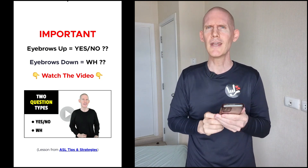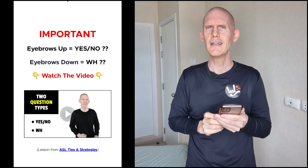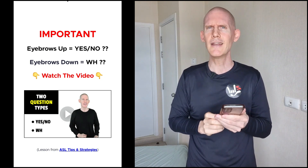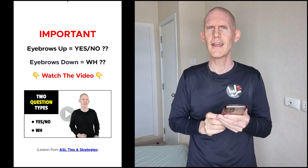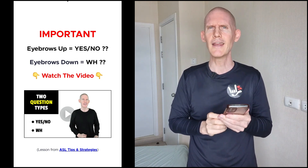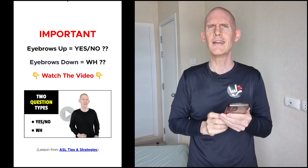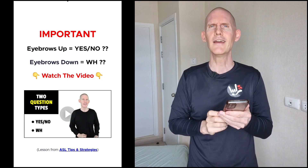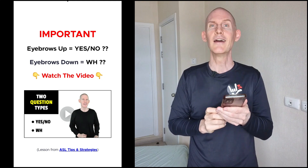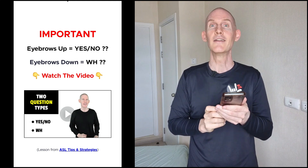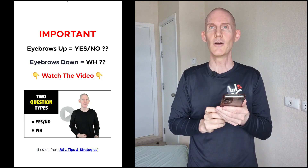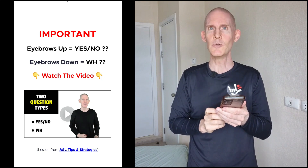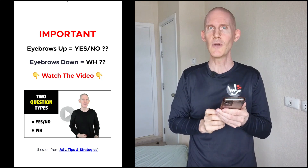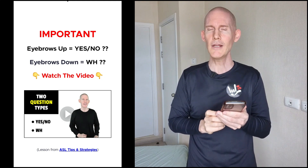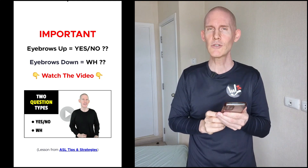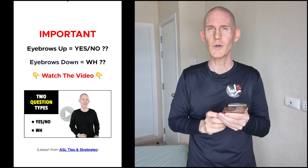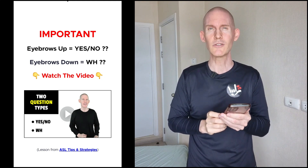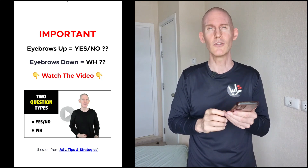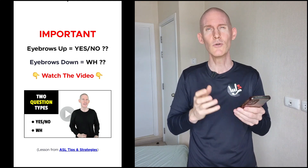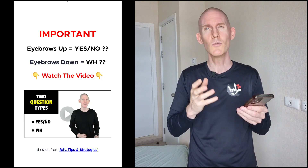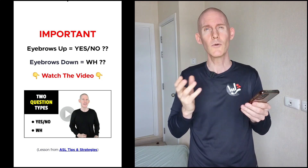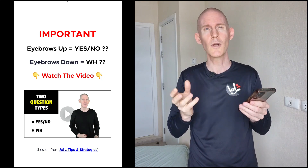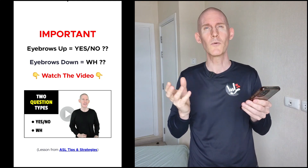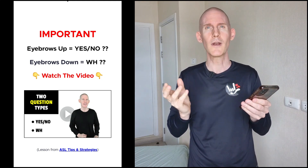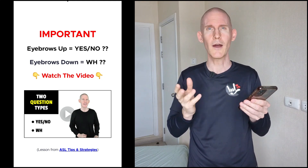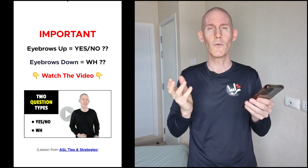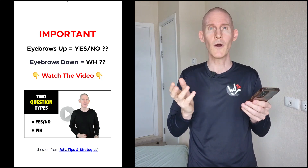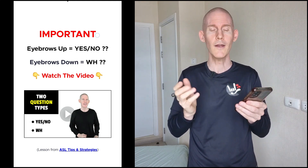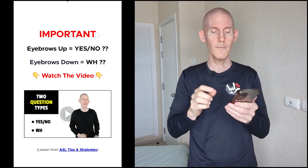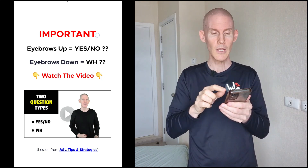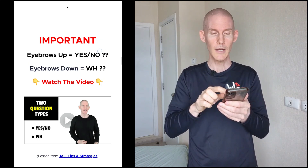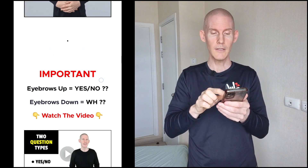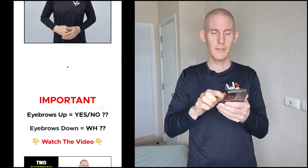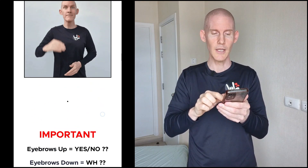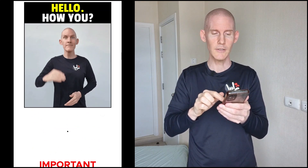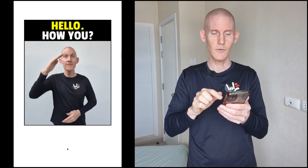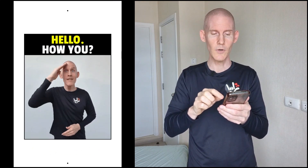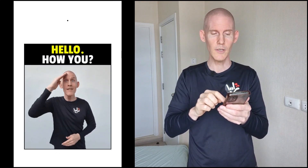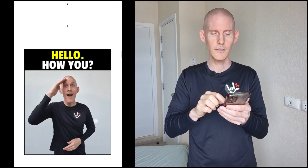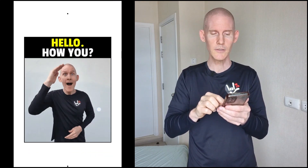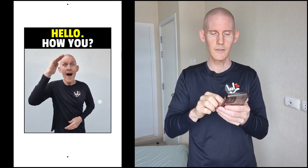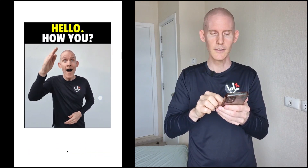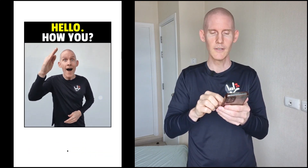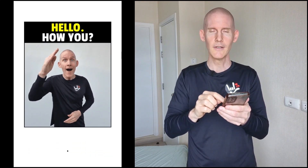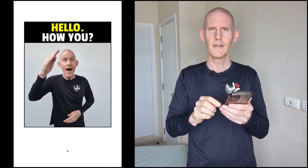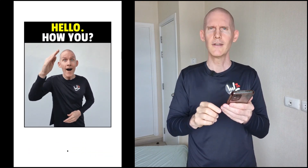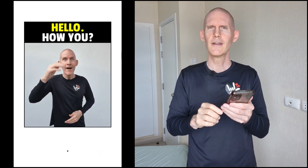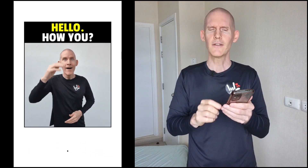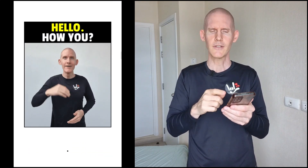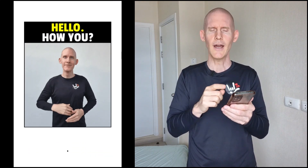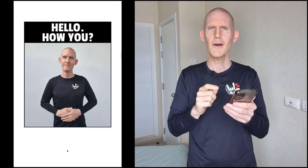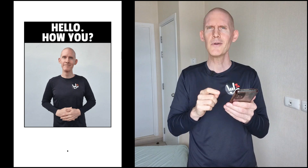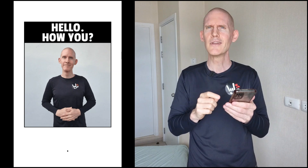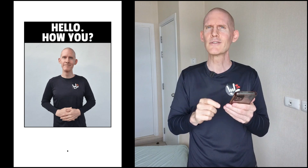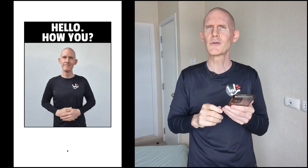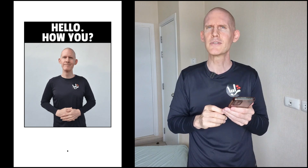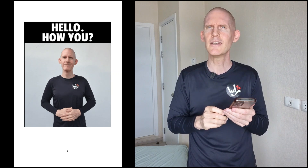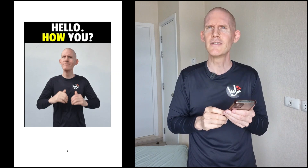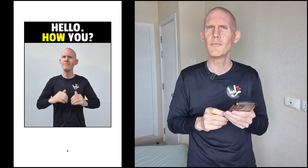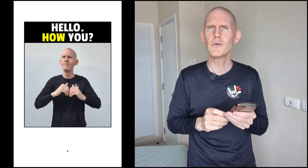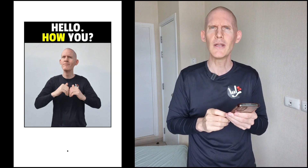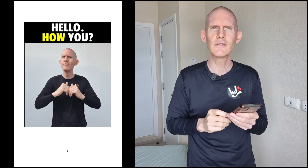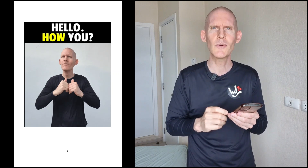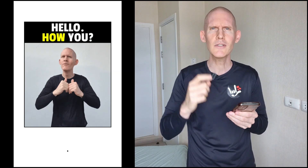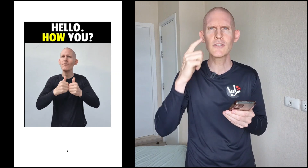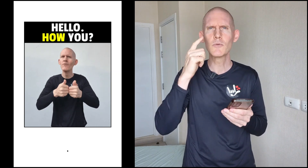be communicating a WH question. Who, what, where, when, how, why. And in this case it was, there's how in there, so it's